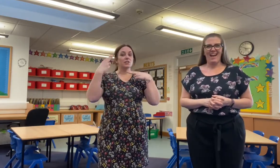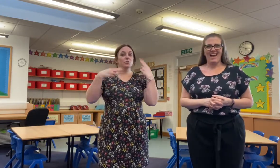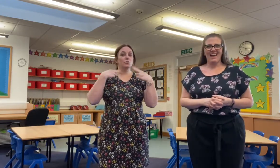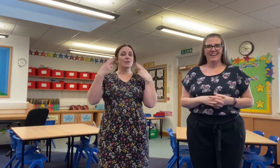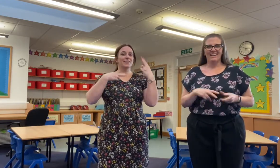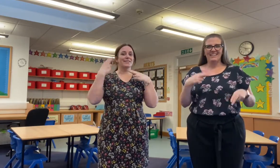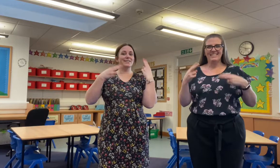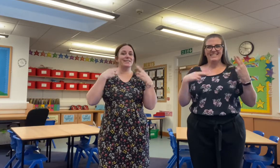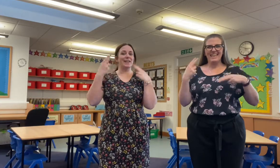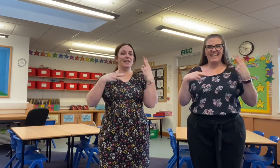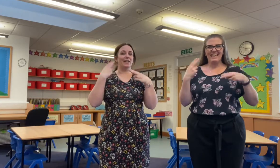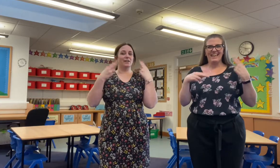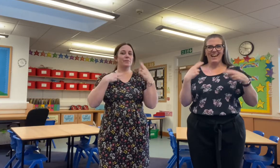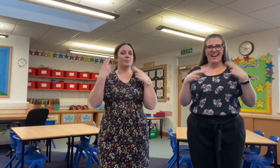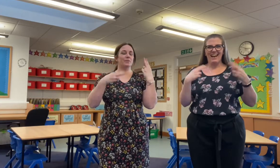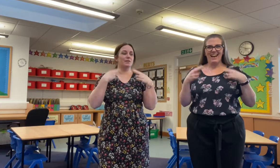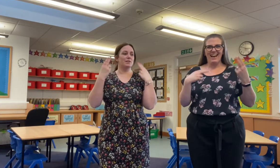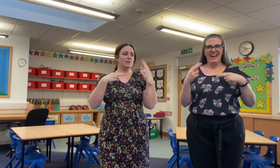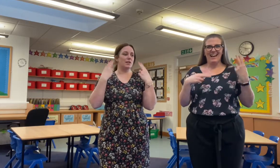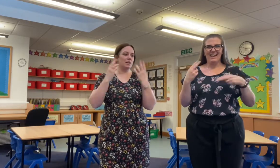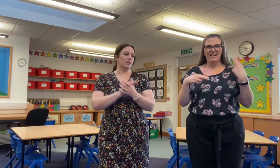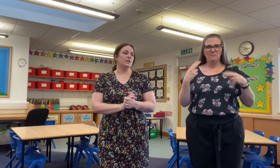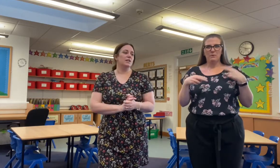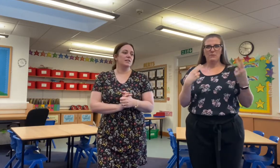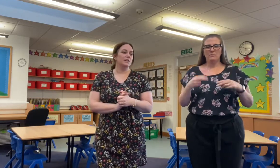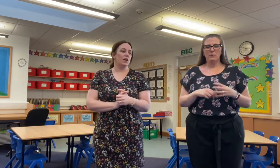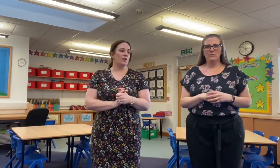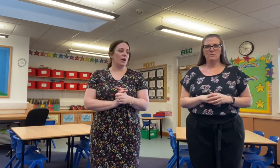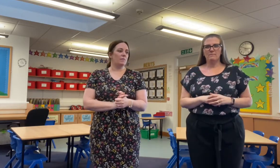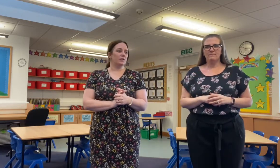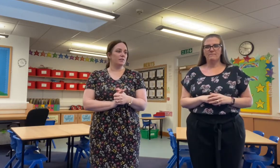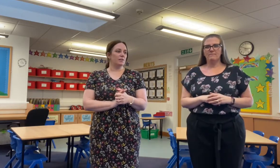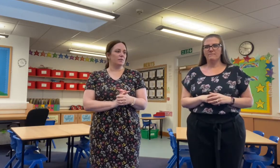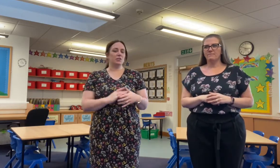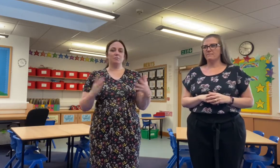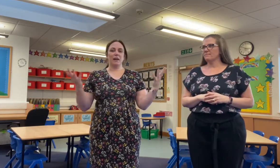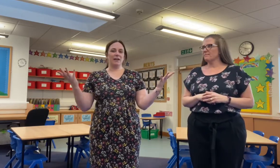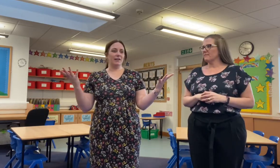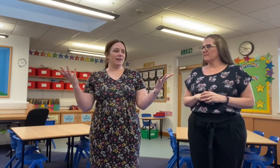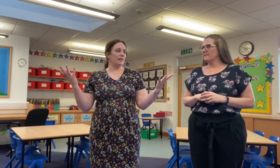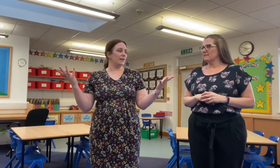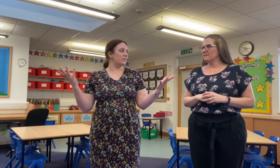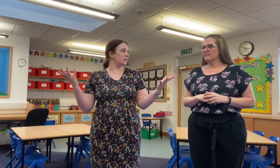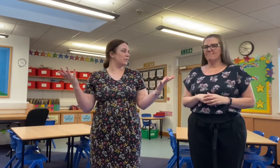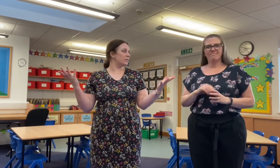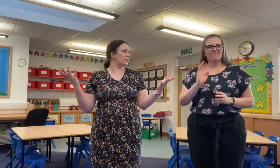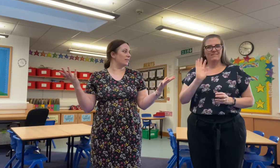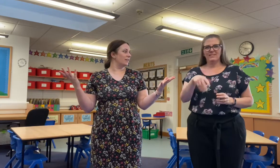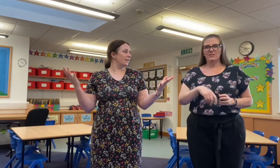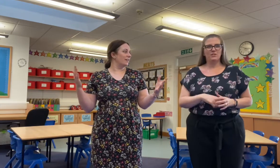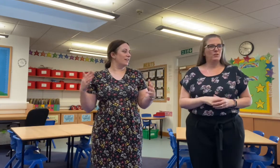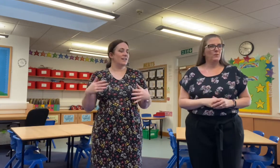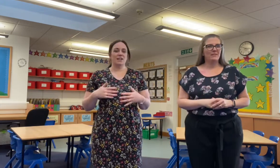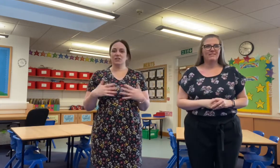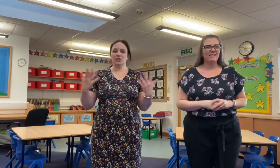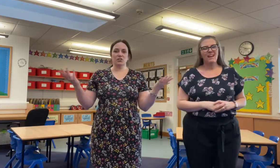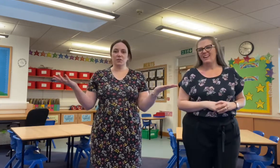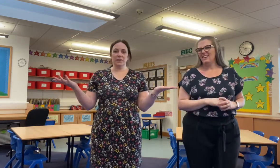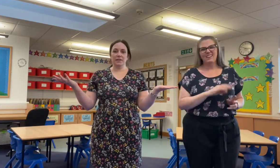called Sing. Sing. So I don't know whether we just play it and then just... Let's just do it. Let's go